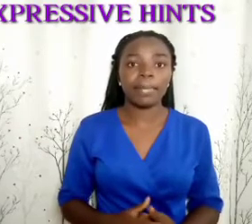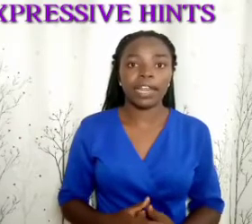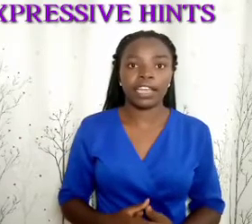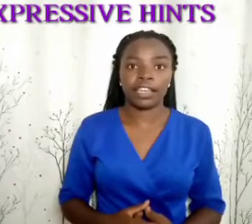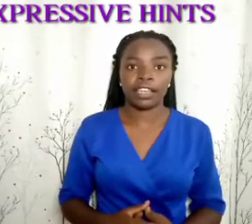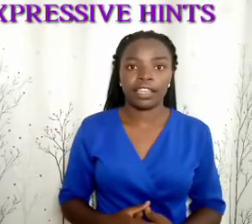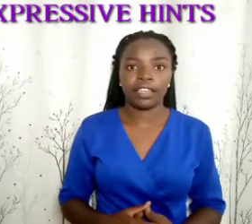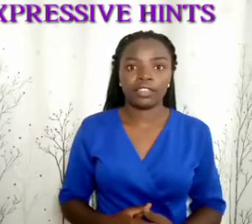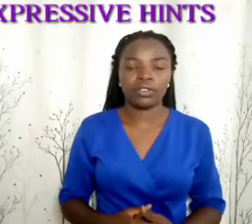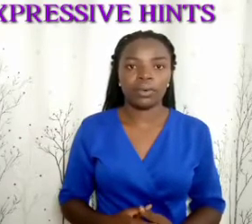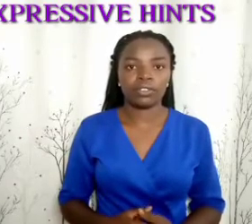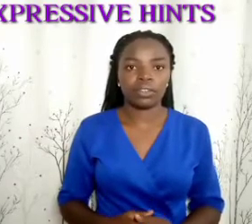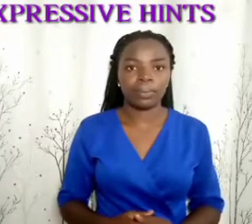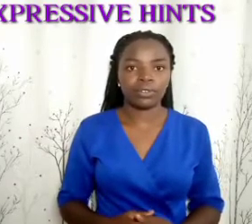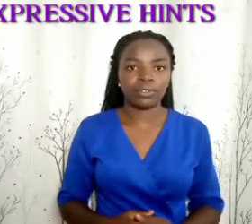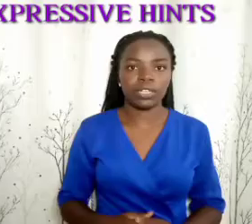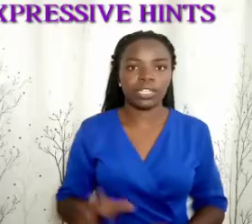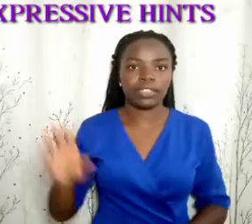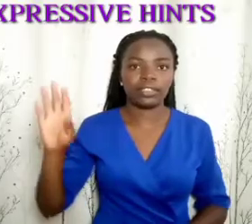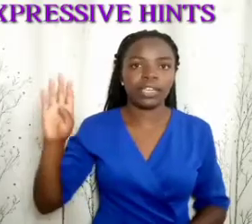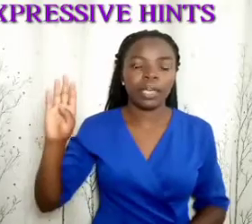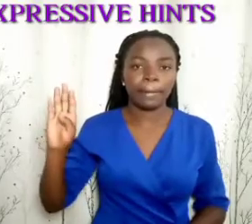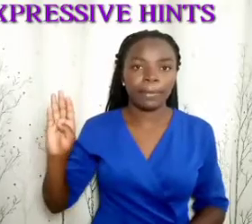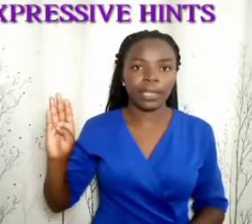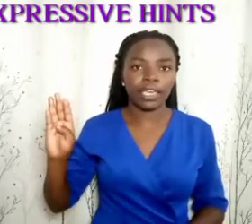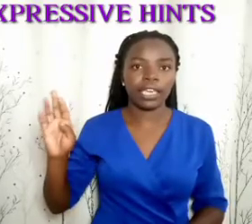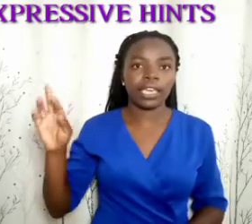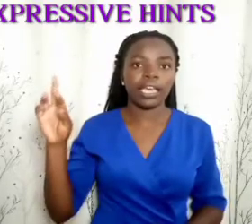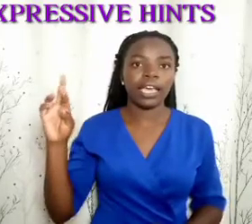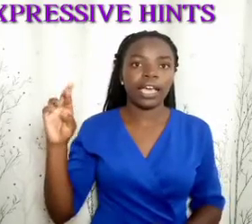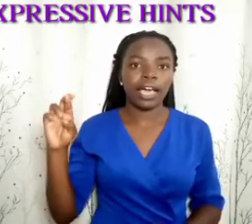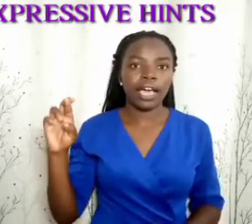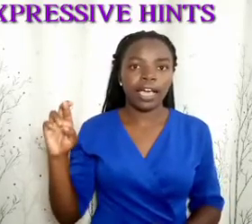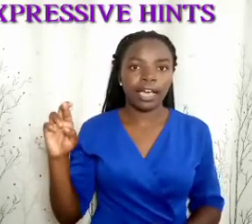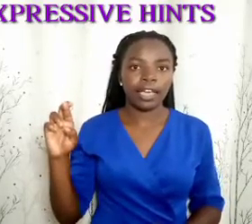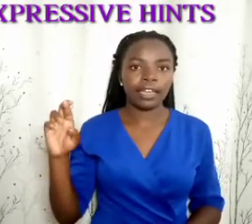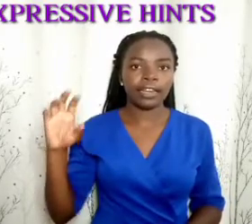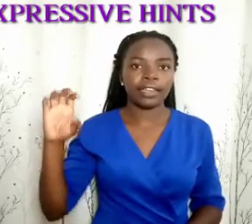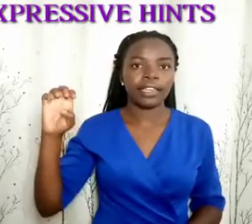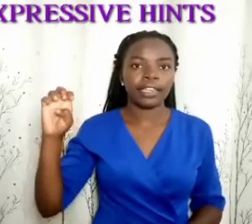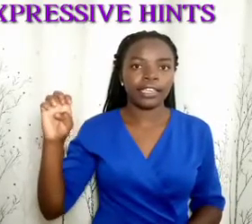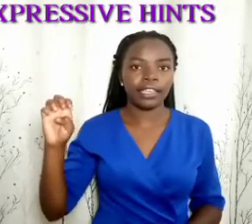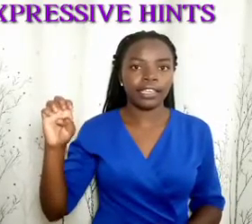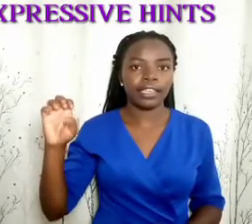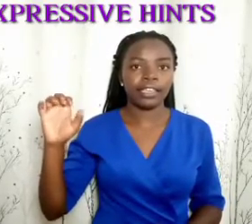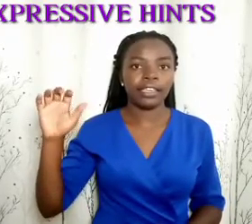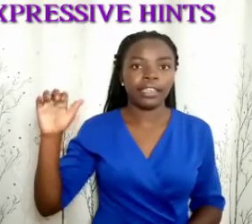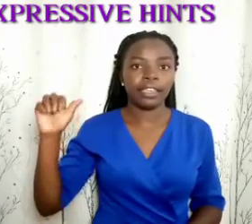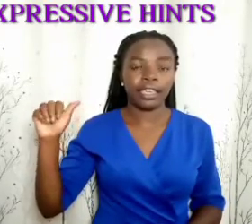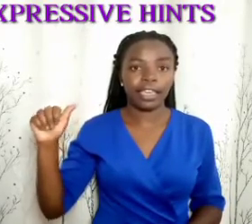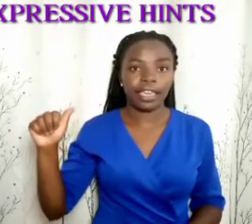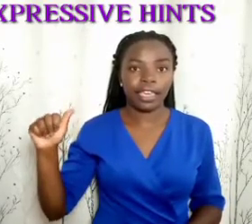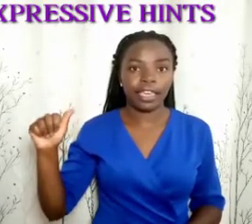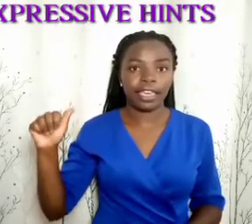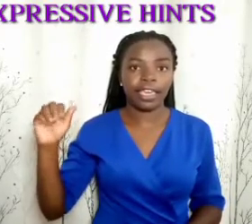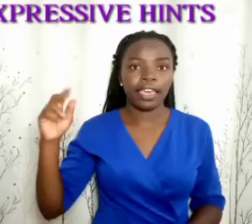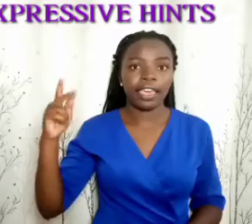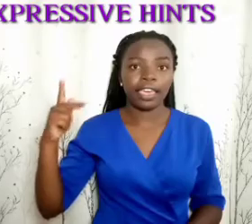break, so what you're supposed to do is B, R, E, A,